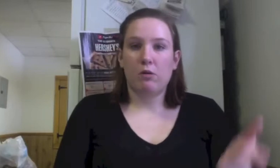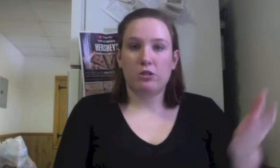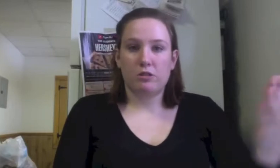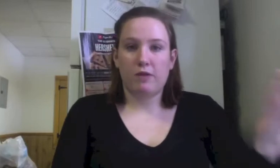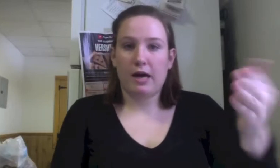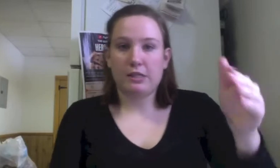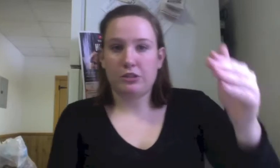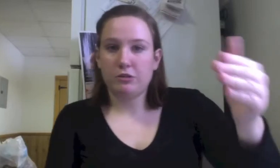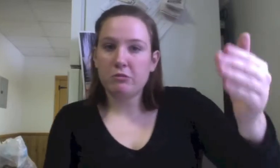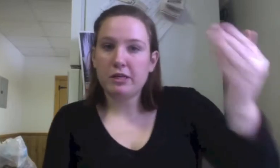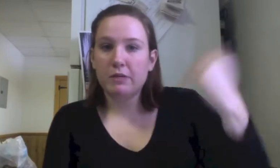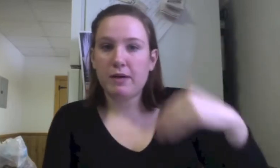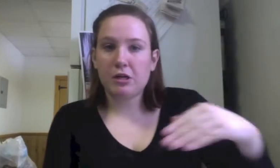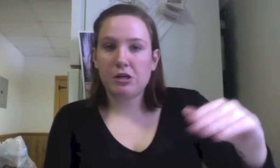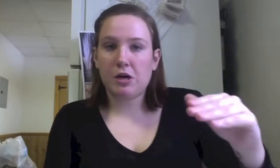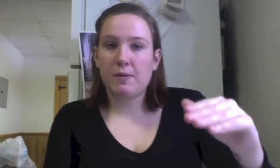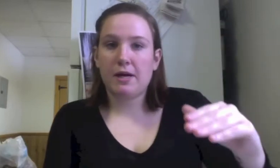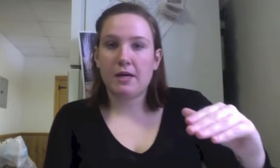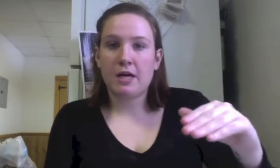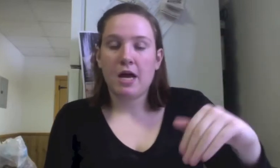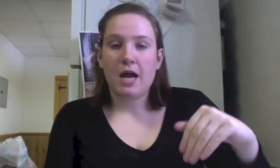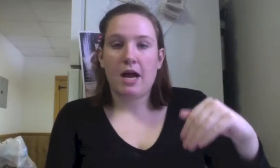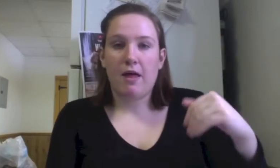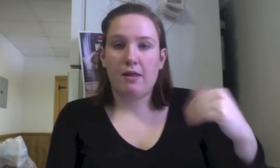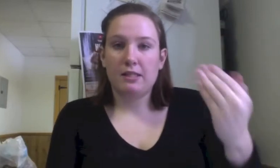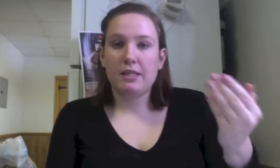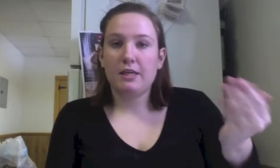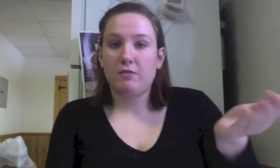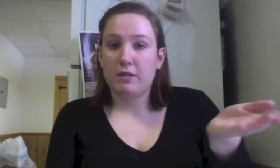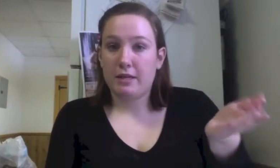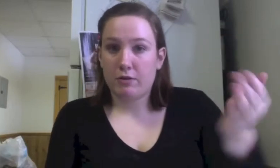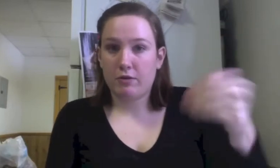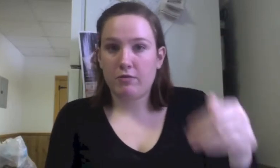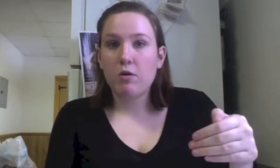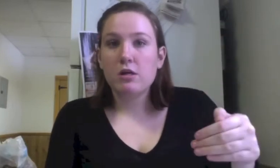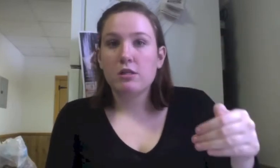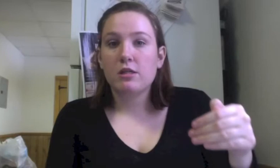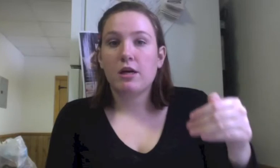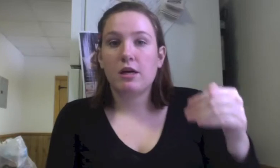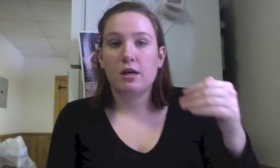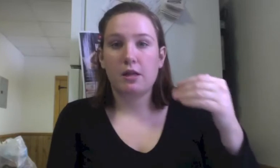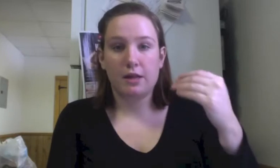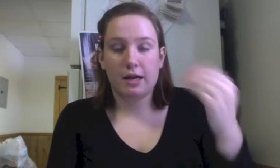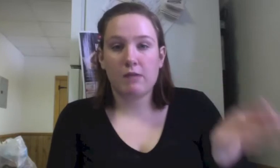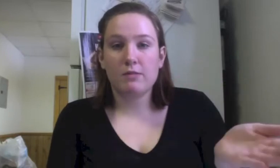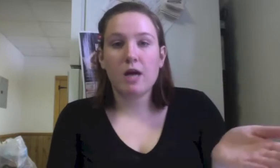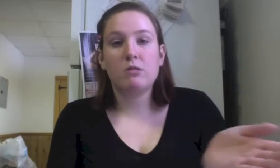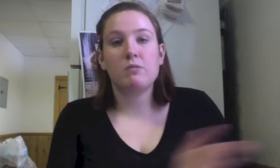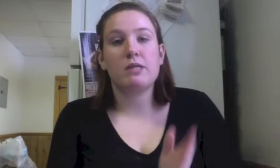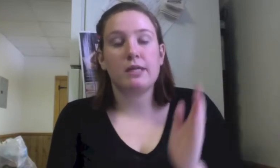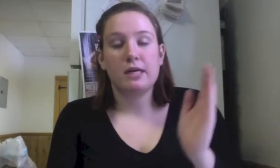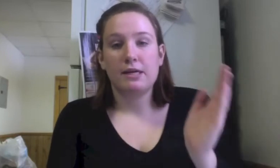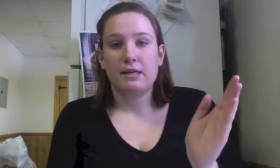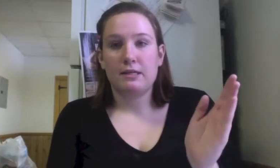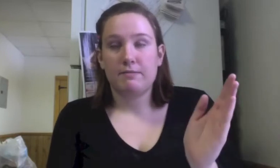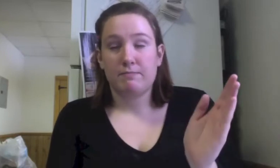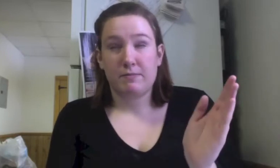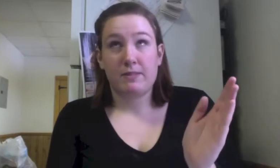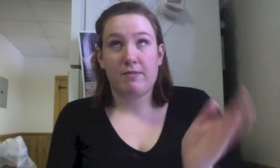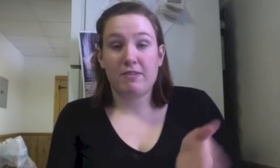to divide your numerator by your denominator, and they see if you take 3/4, that it comes out to be